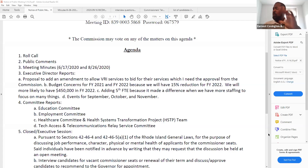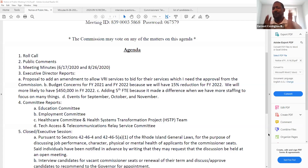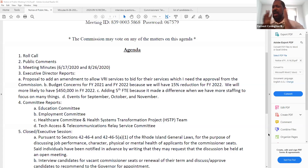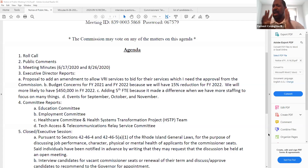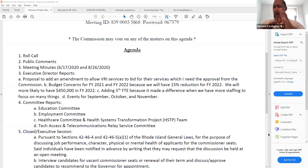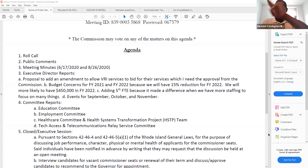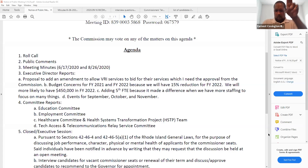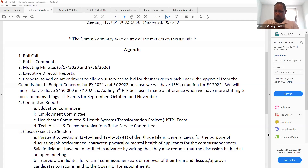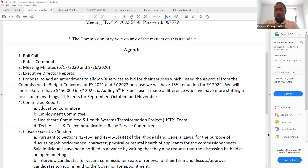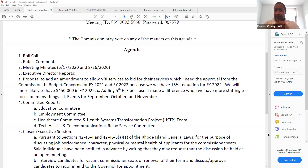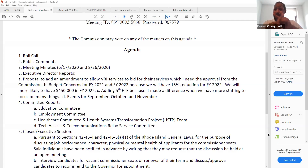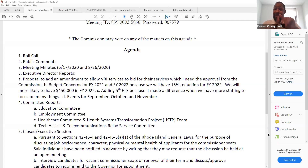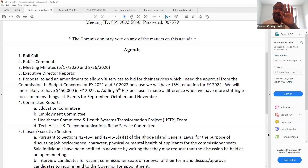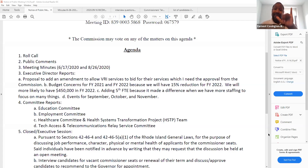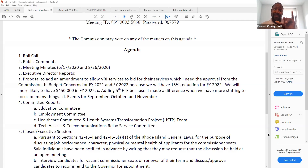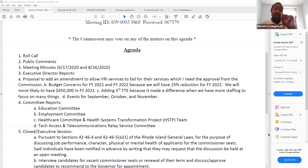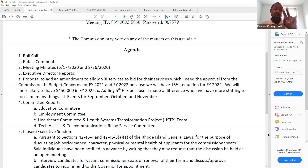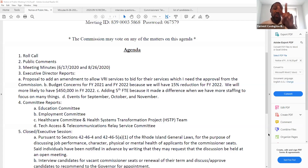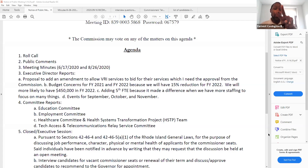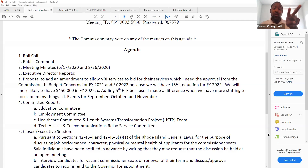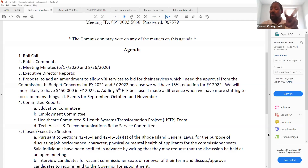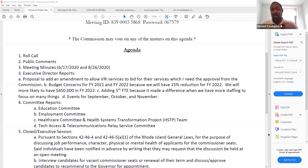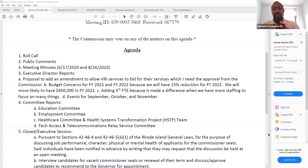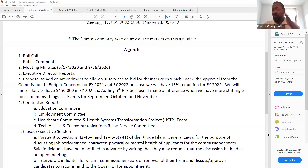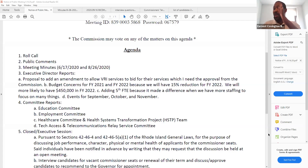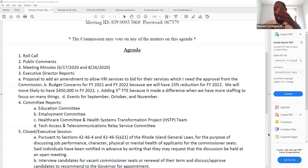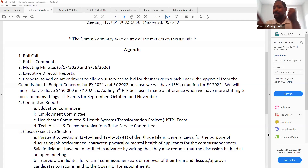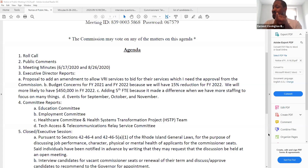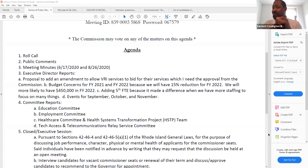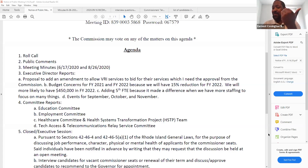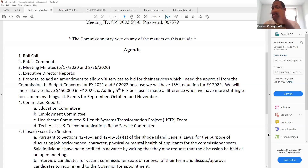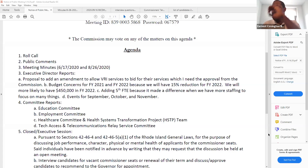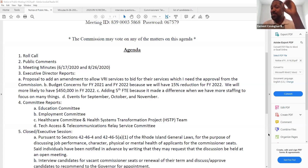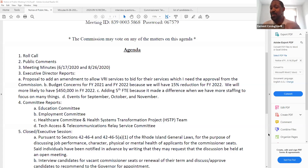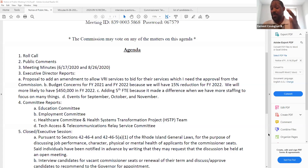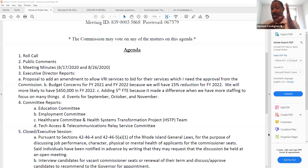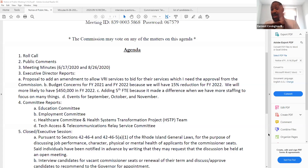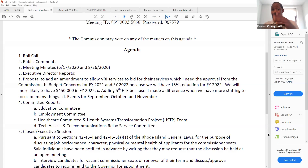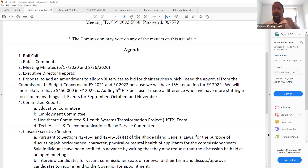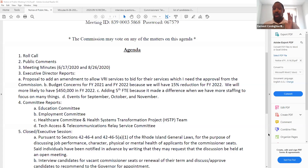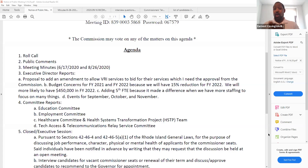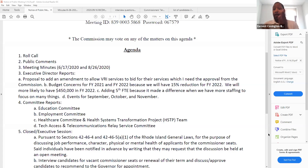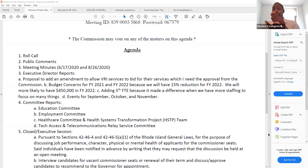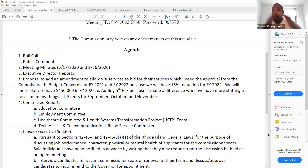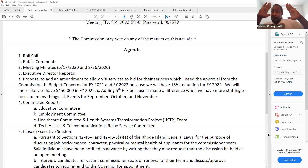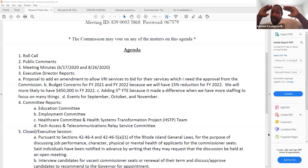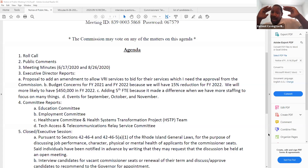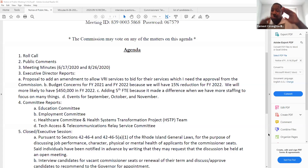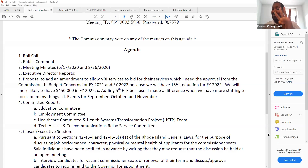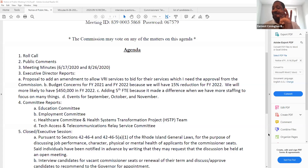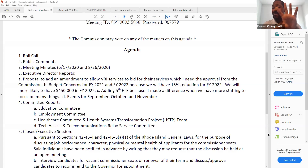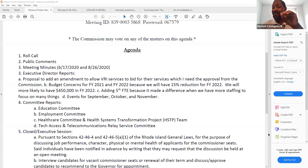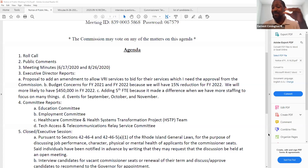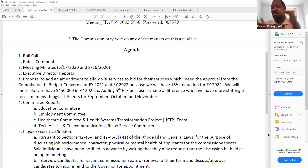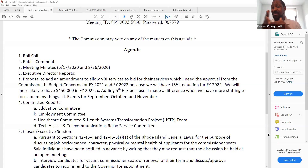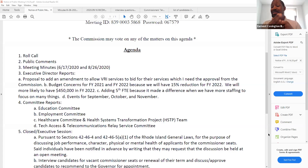had 650,000. I think 21 will be fine, but FY 22, we're going to get this 15% cut. So